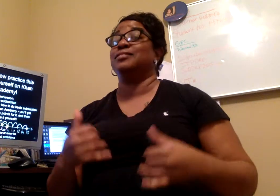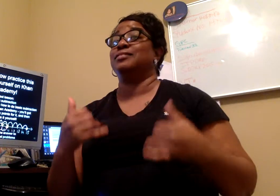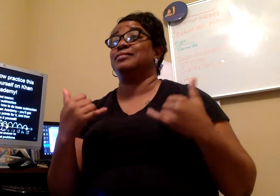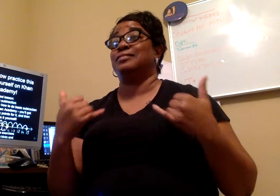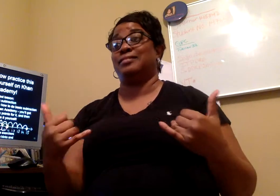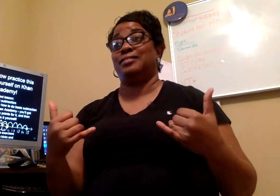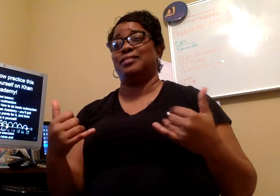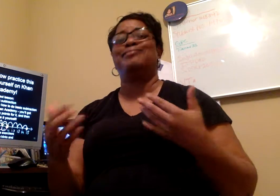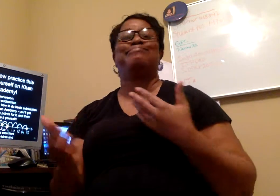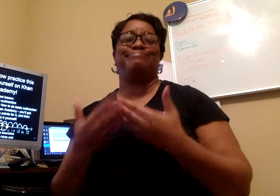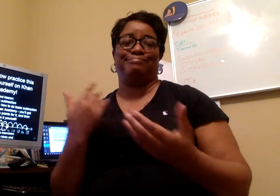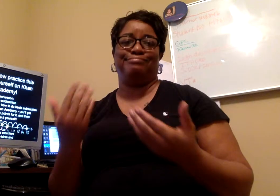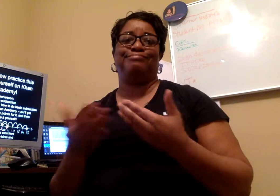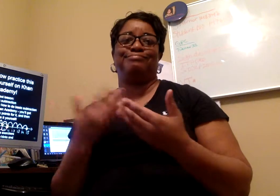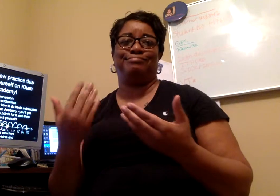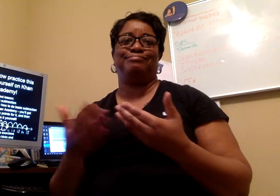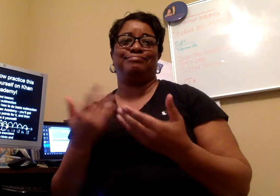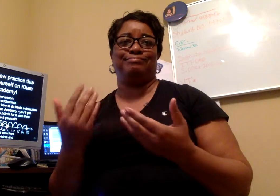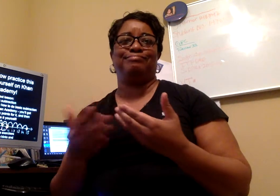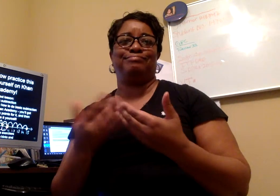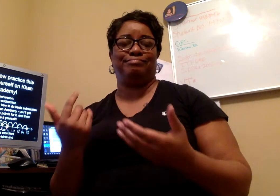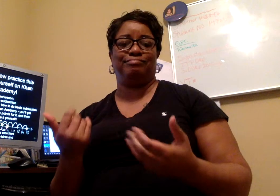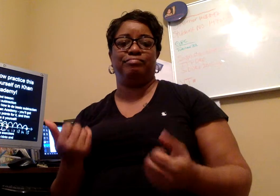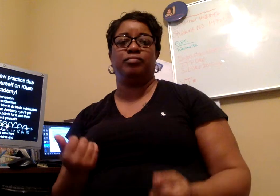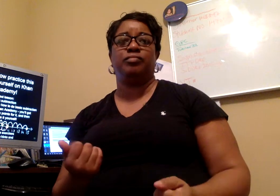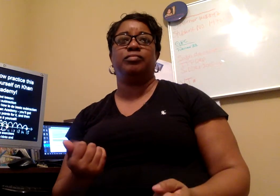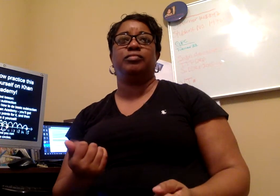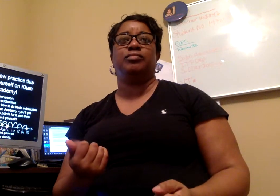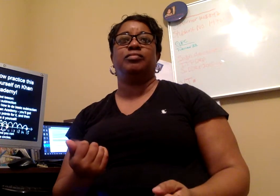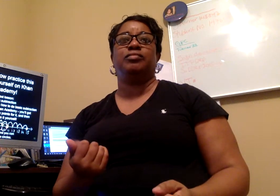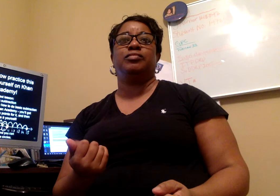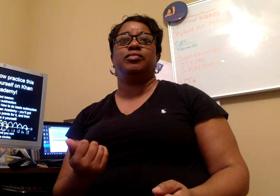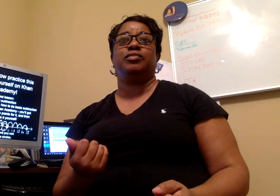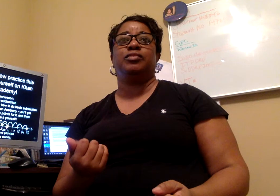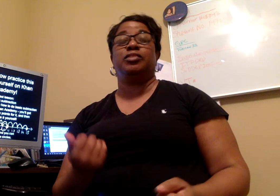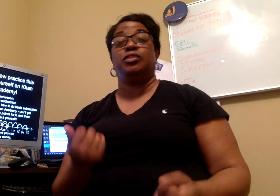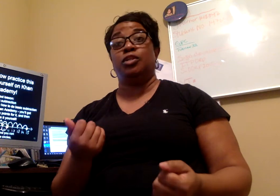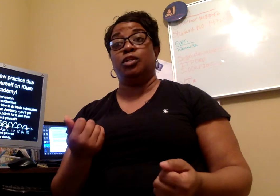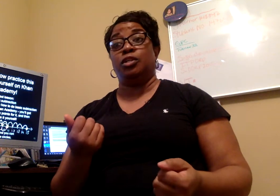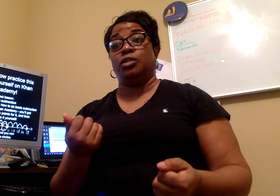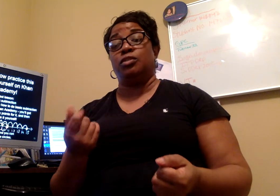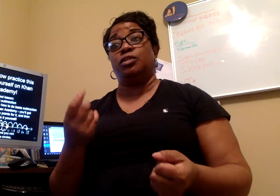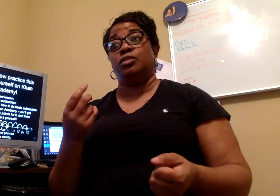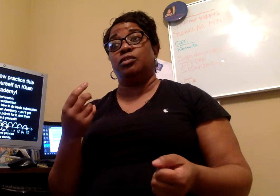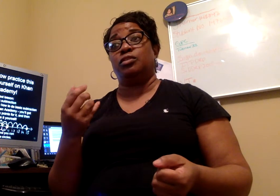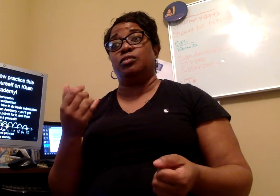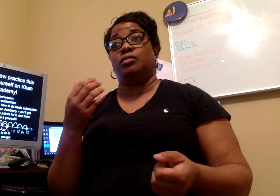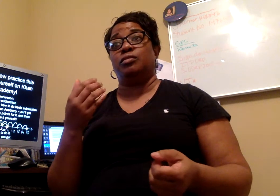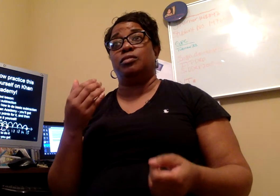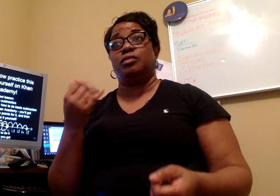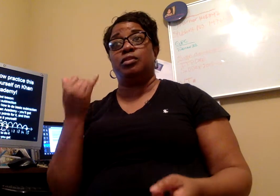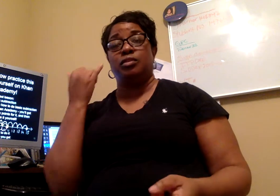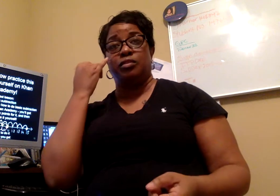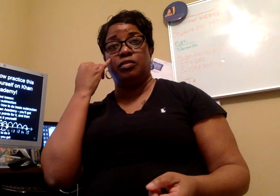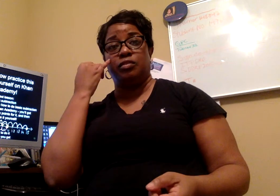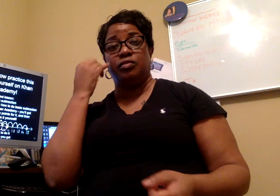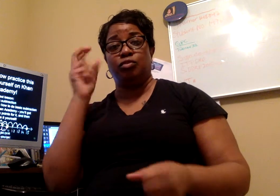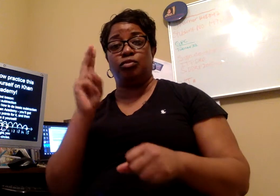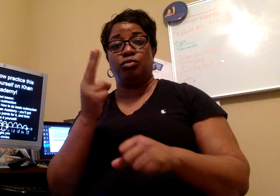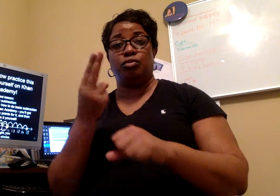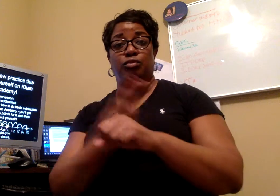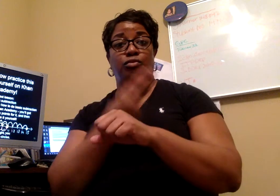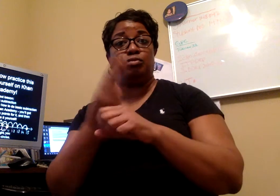addition problems that give you the exercises, you can press the hints and it'll draw circles, and you can just count up the circles. Or if you want to do it on your own